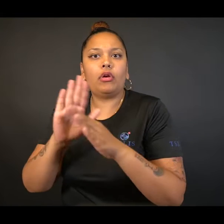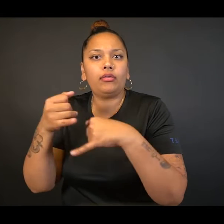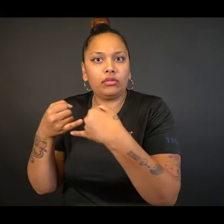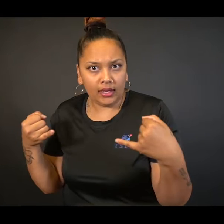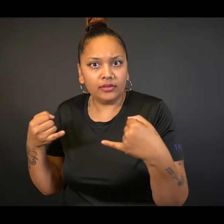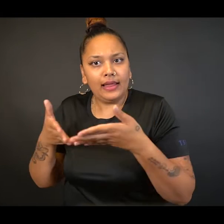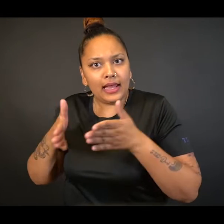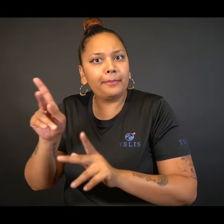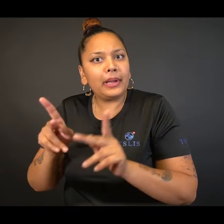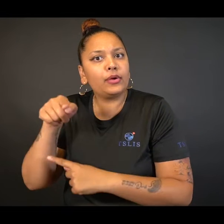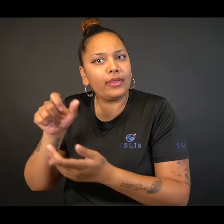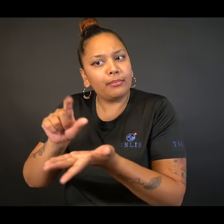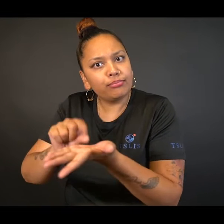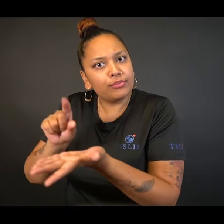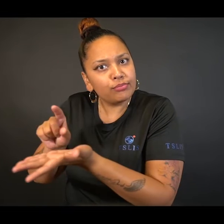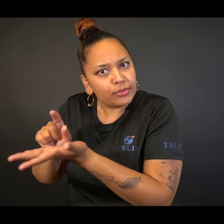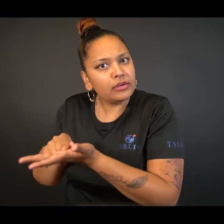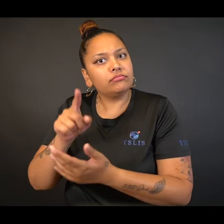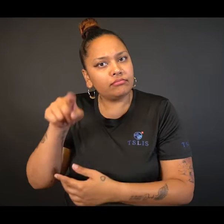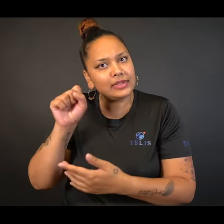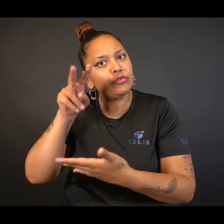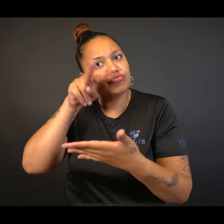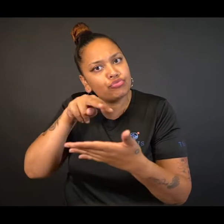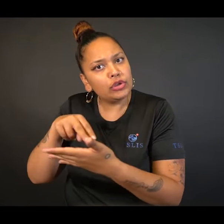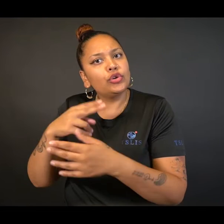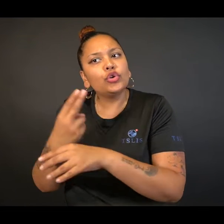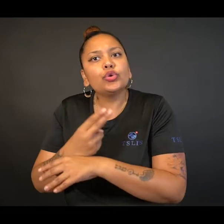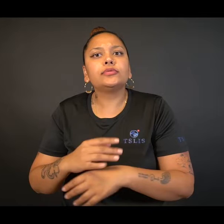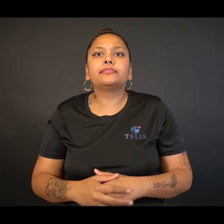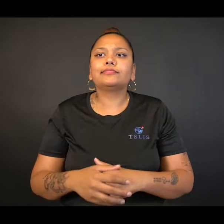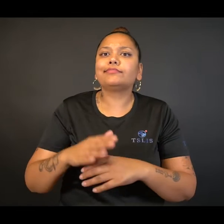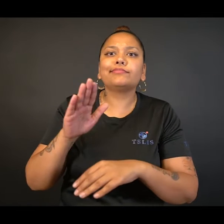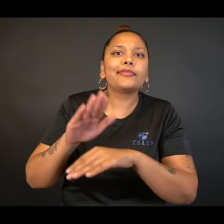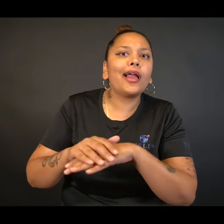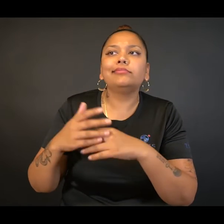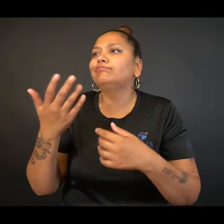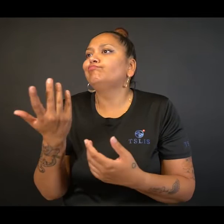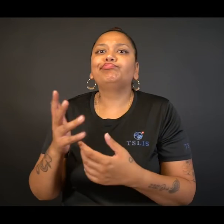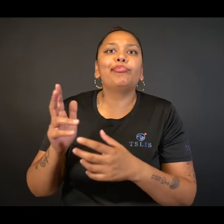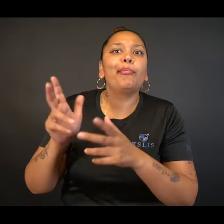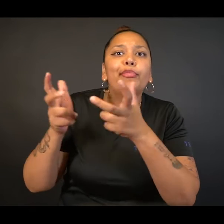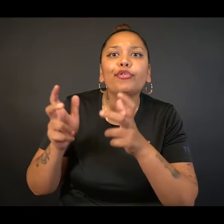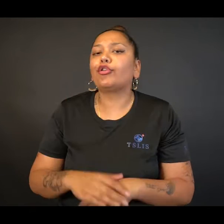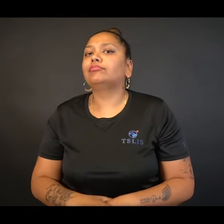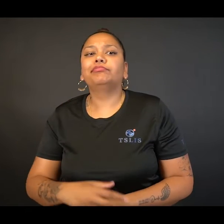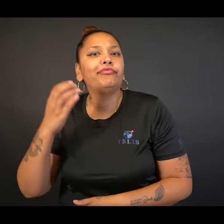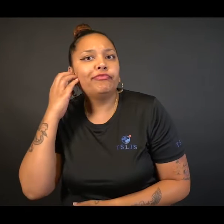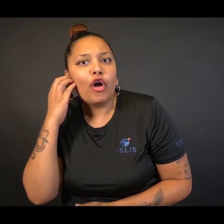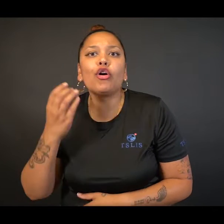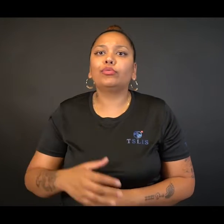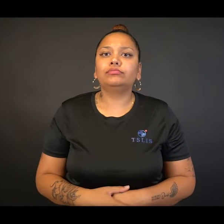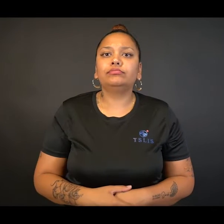print disabilities to read using digital devices like computers or smartphones.